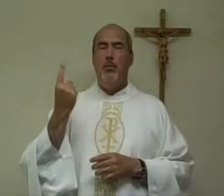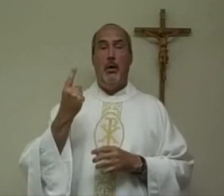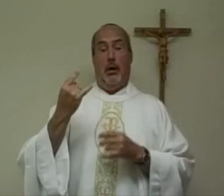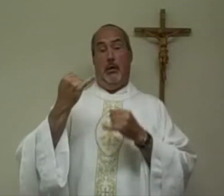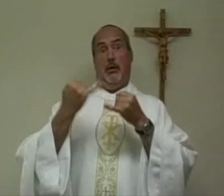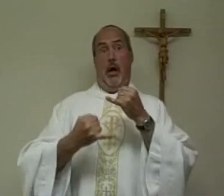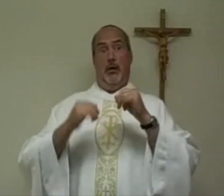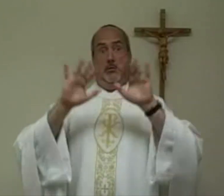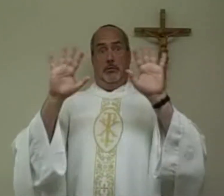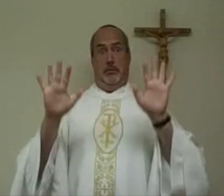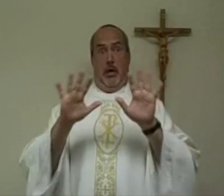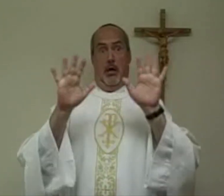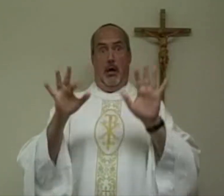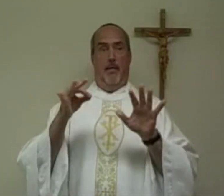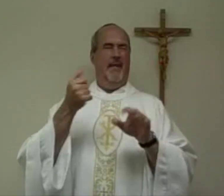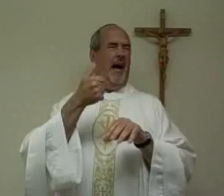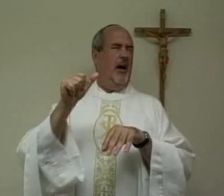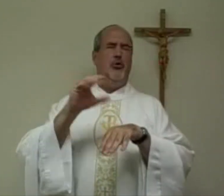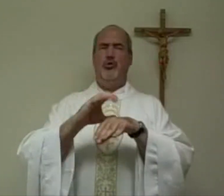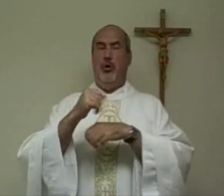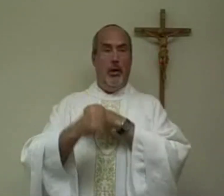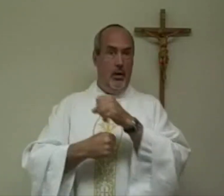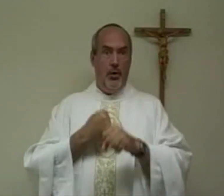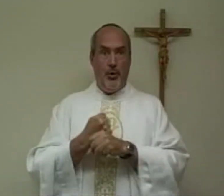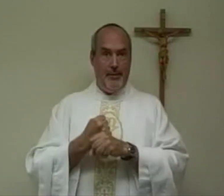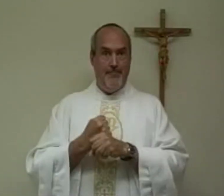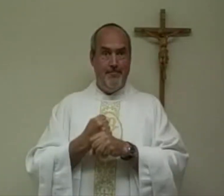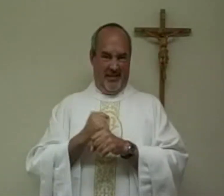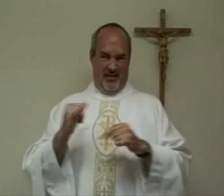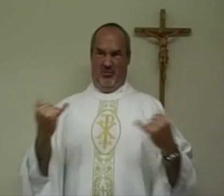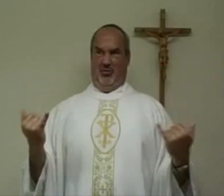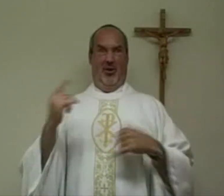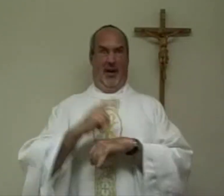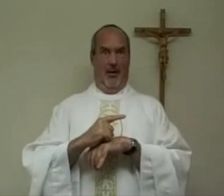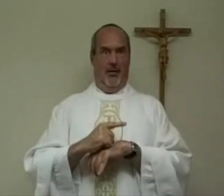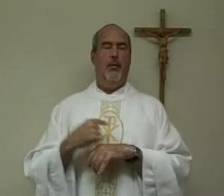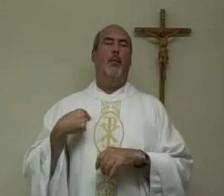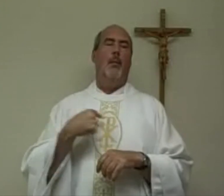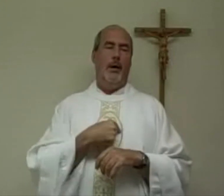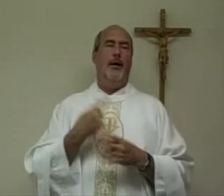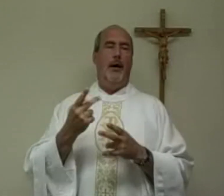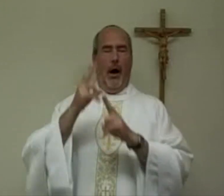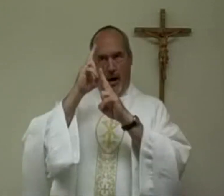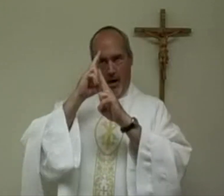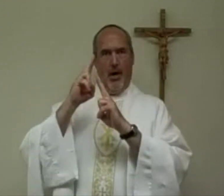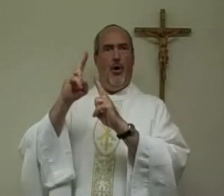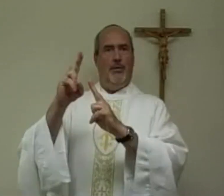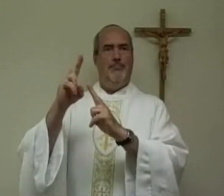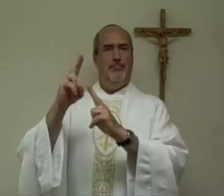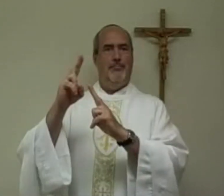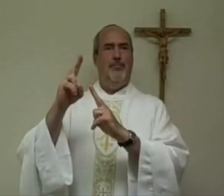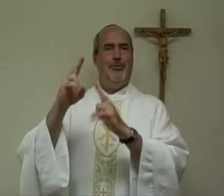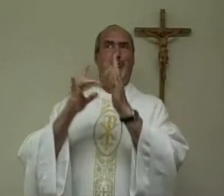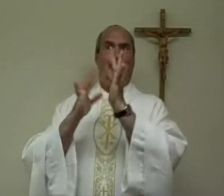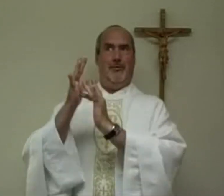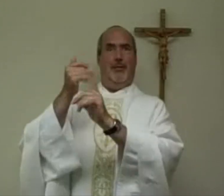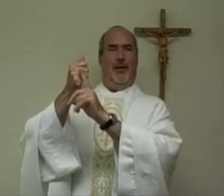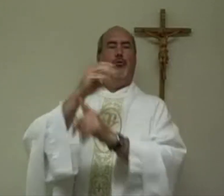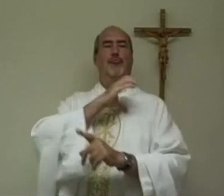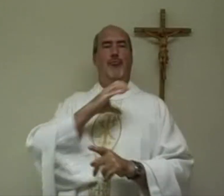A, church year B, and church year C. And every last Sunday of the church cycle, we